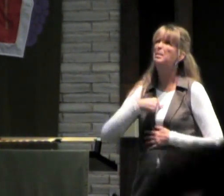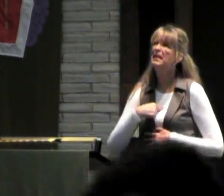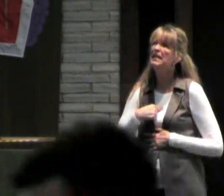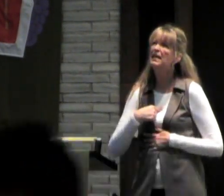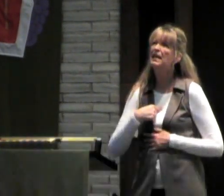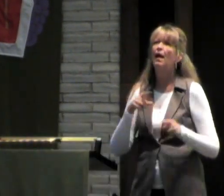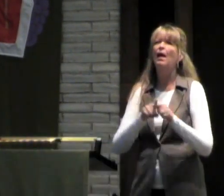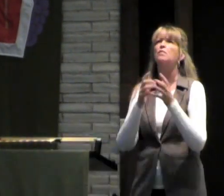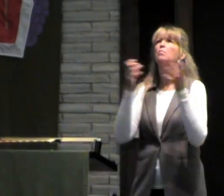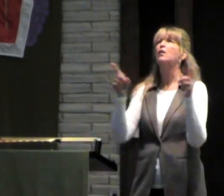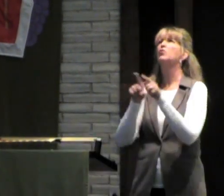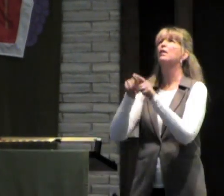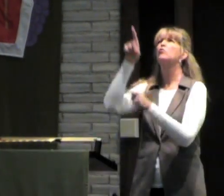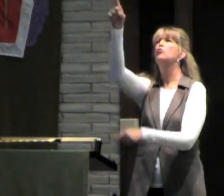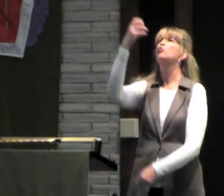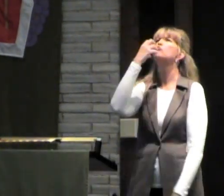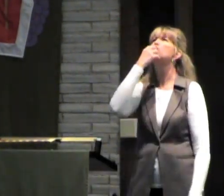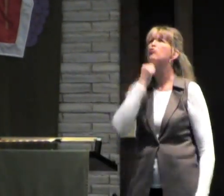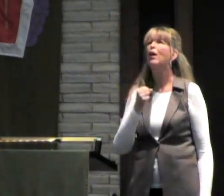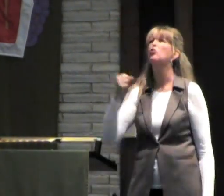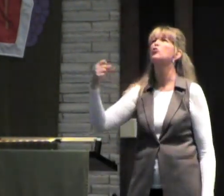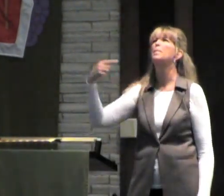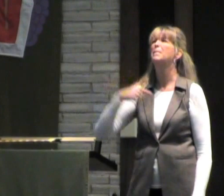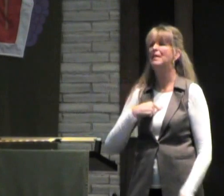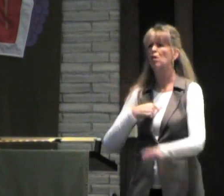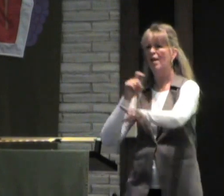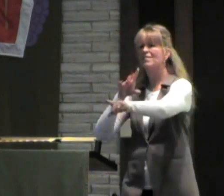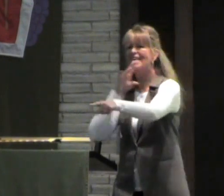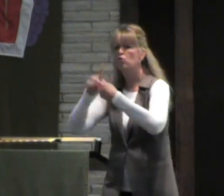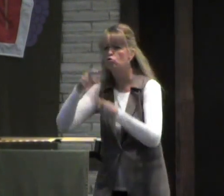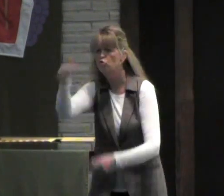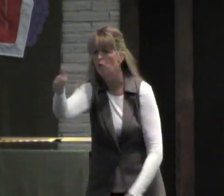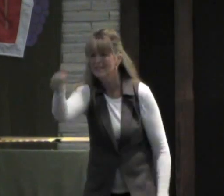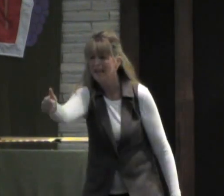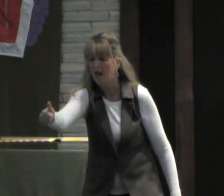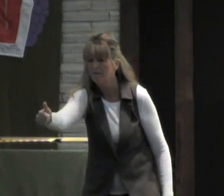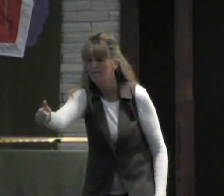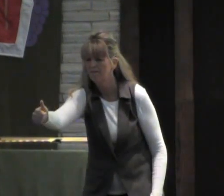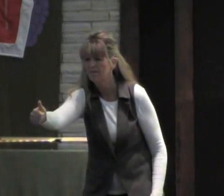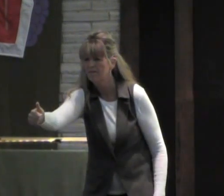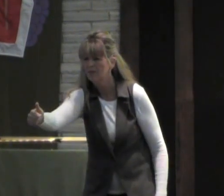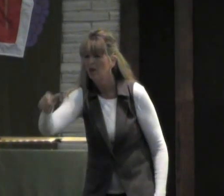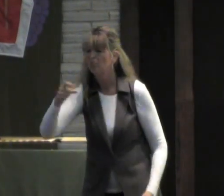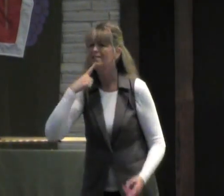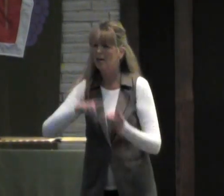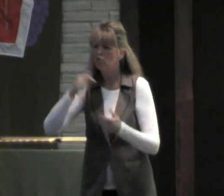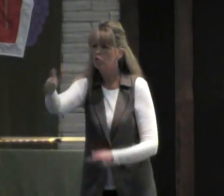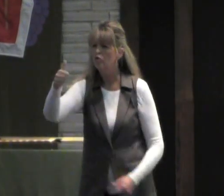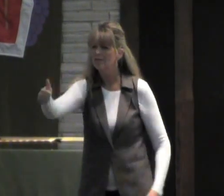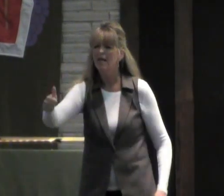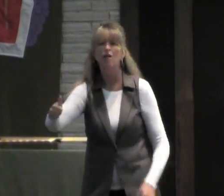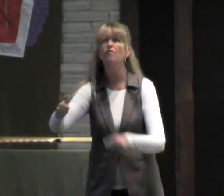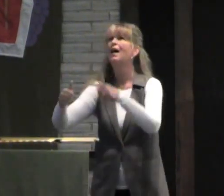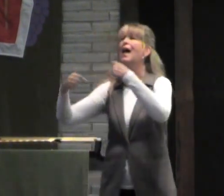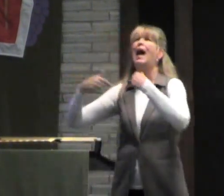I will cherish myself as much as you cherish me. Say that to yourself. Say it to